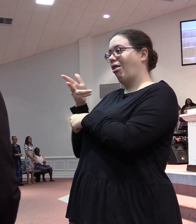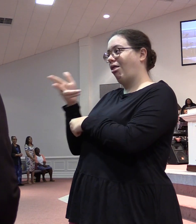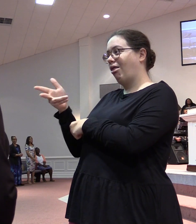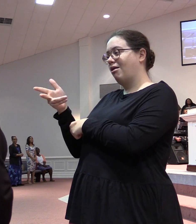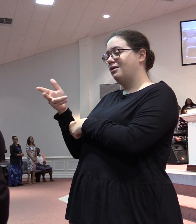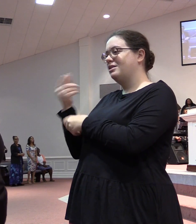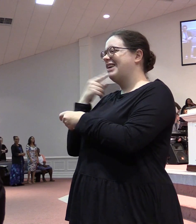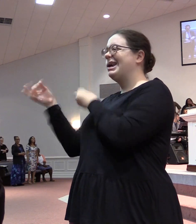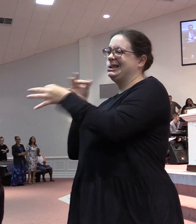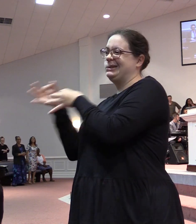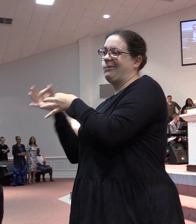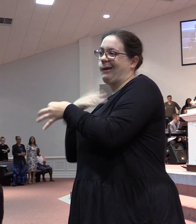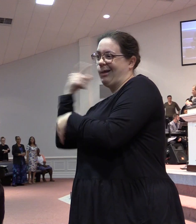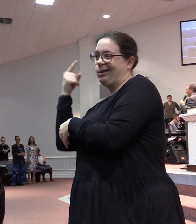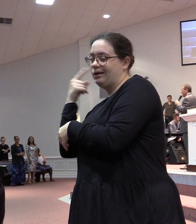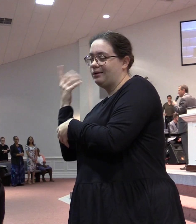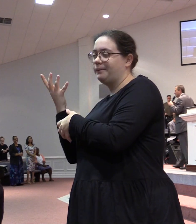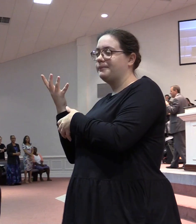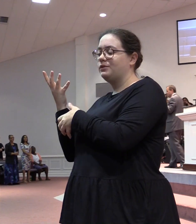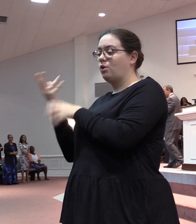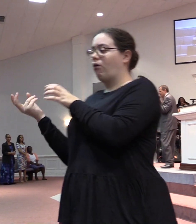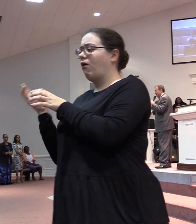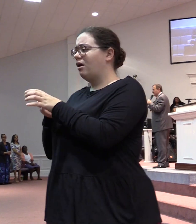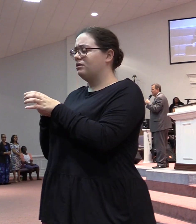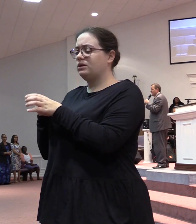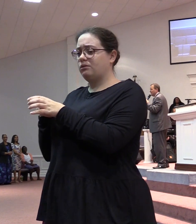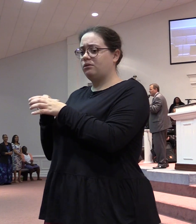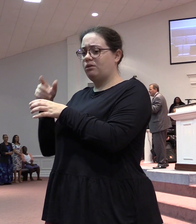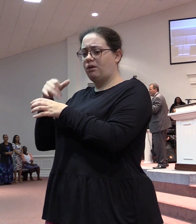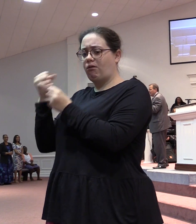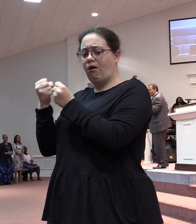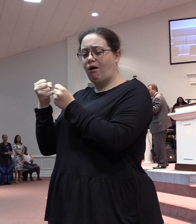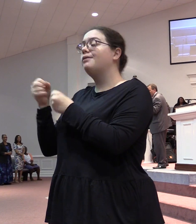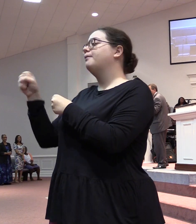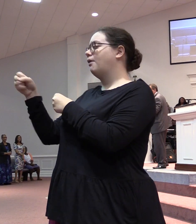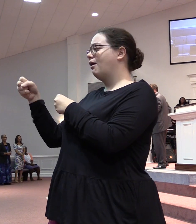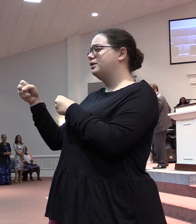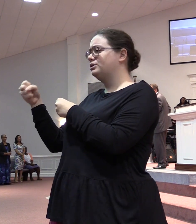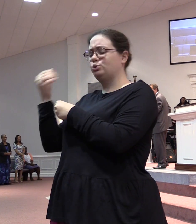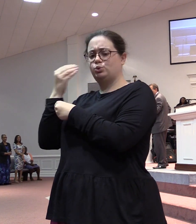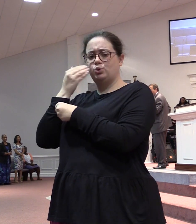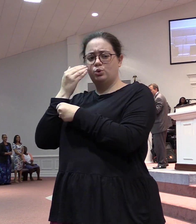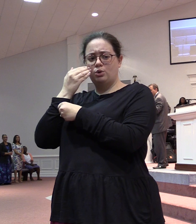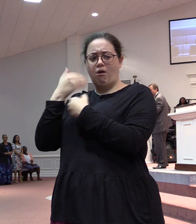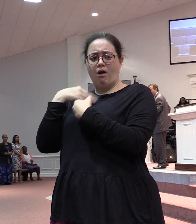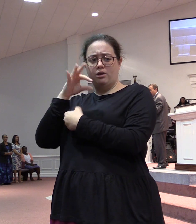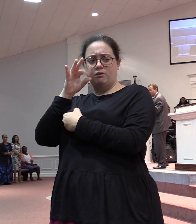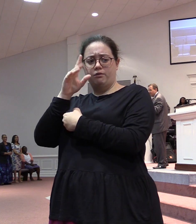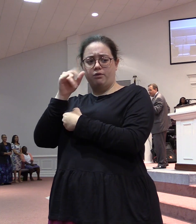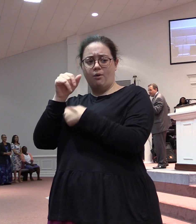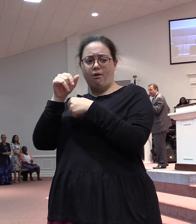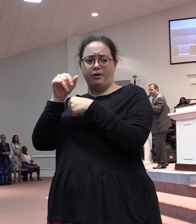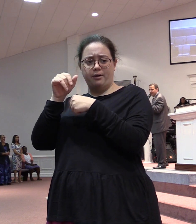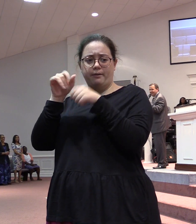of thinking. You know? And so when he was getting in, he said, is this it? I said, yeah. He said, you do know it has a Florida license plate on it, don't